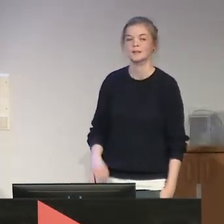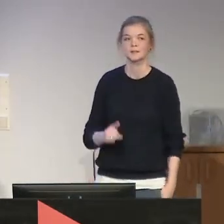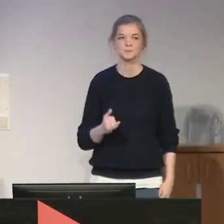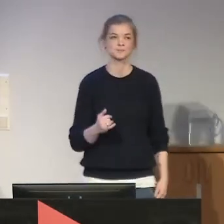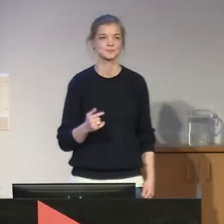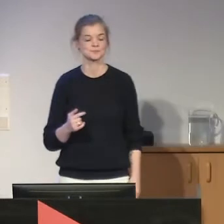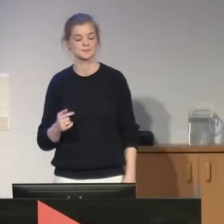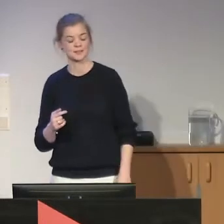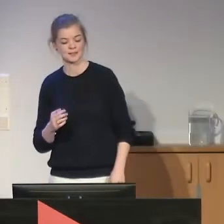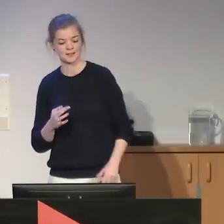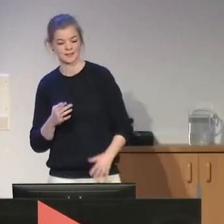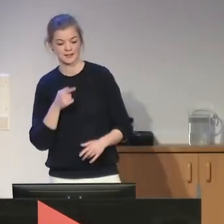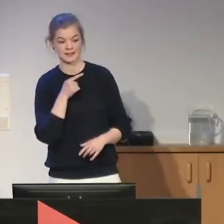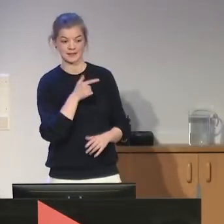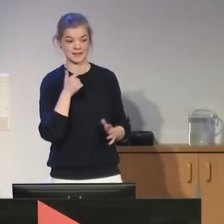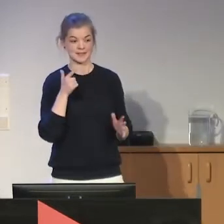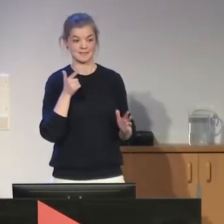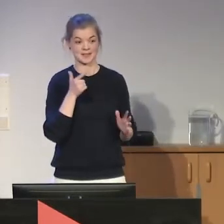Well, yeah.